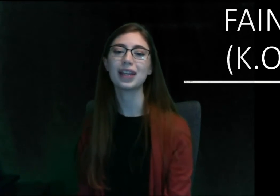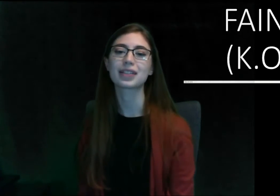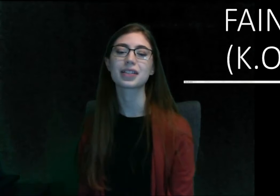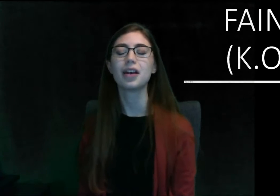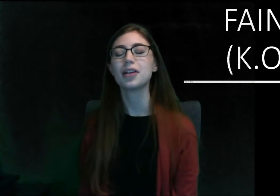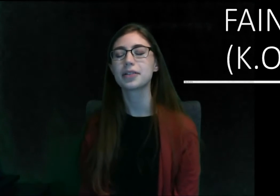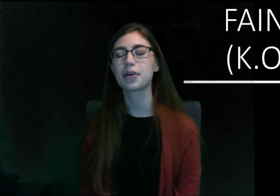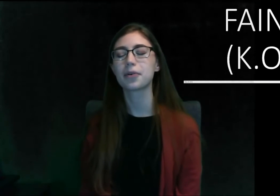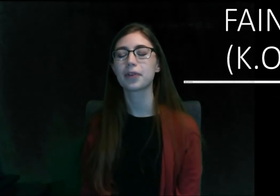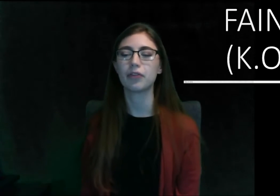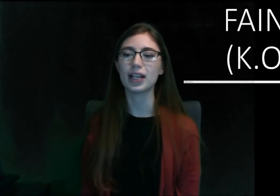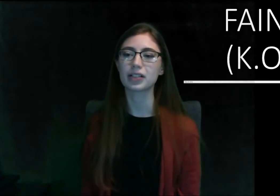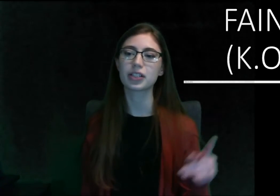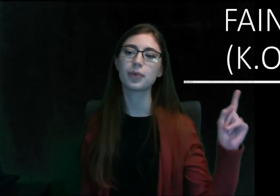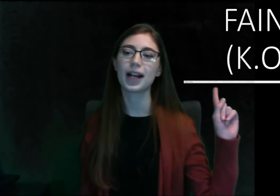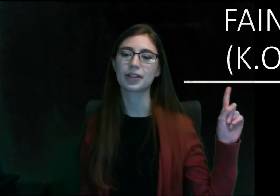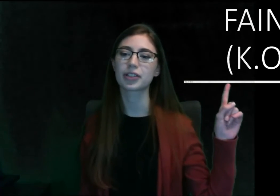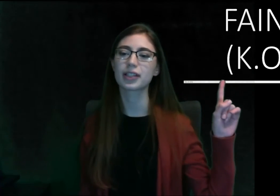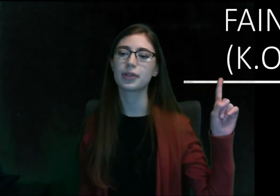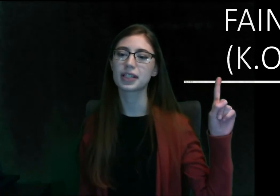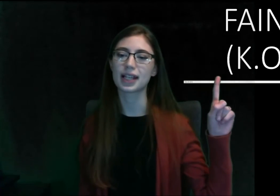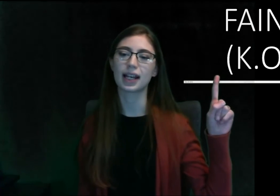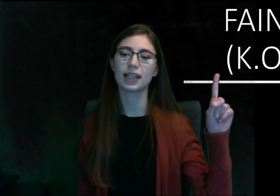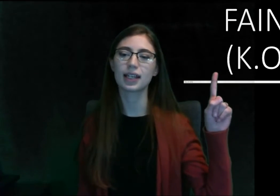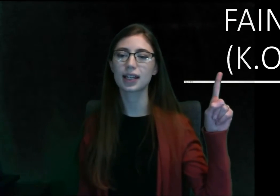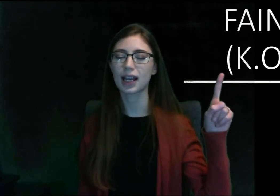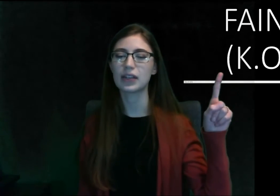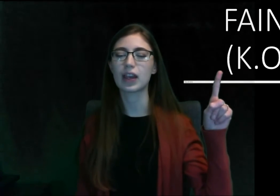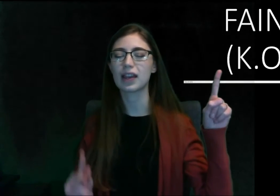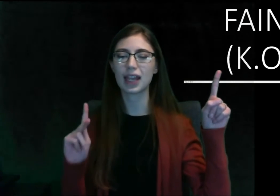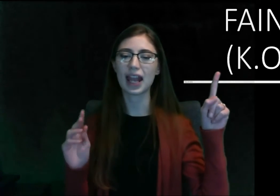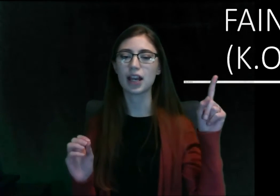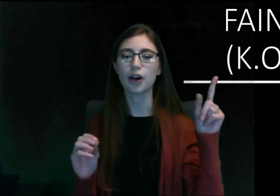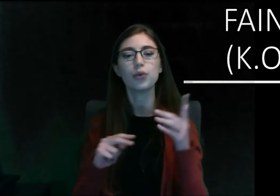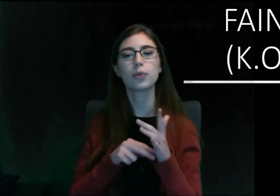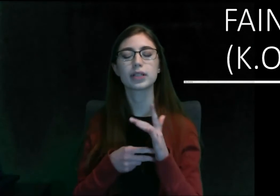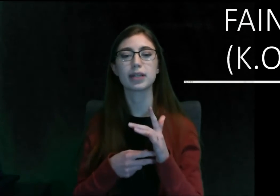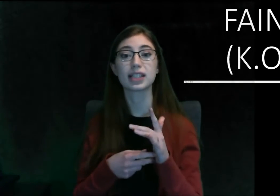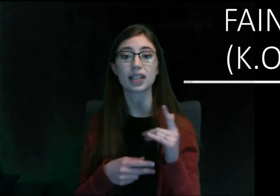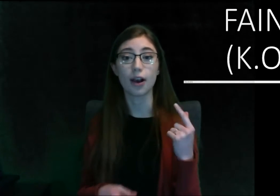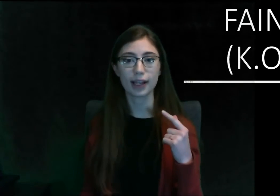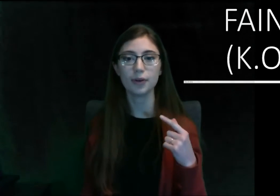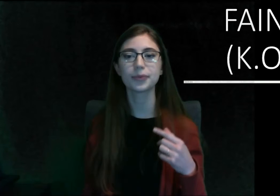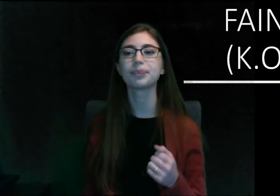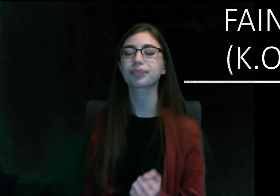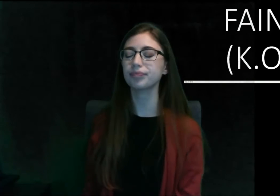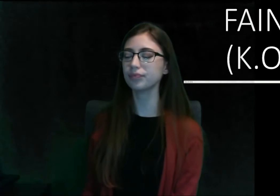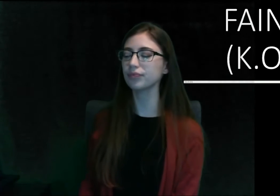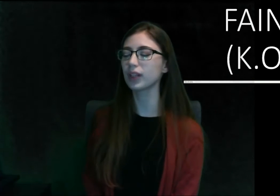Faint. So for faint, you are actually going to sign kind of a KO, which means knockout. So